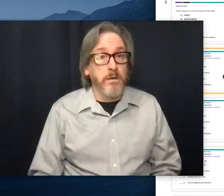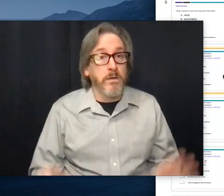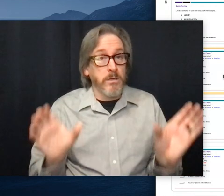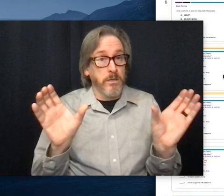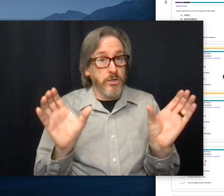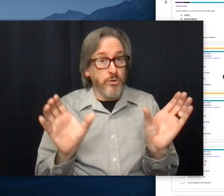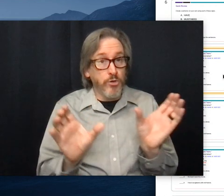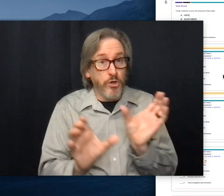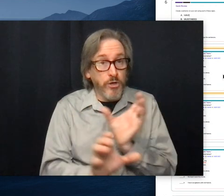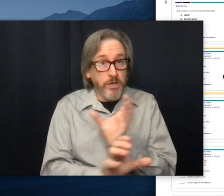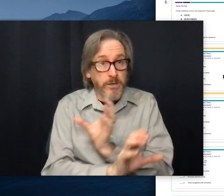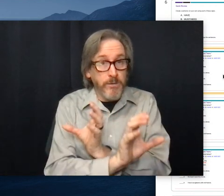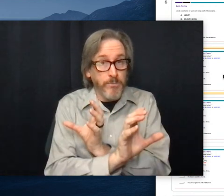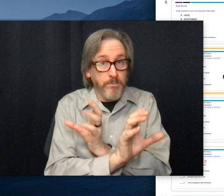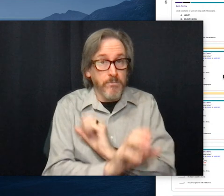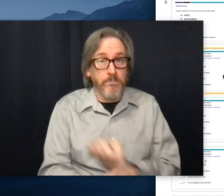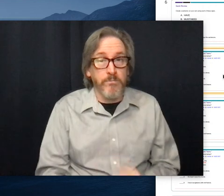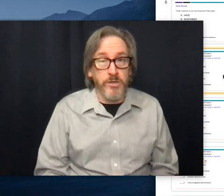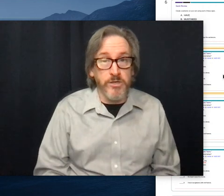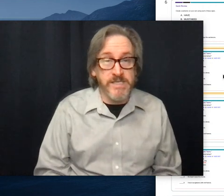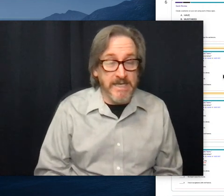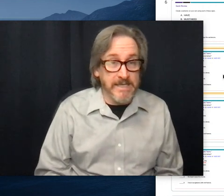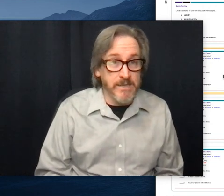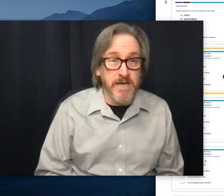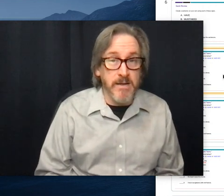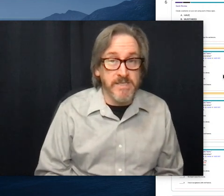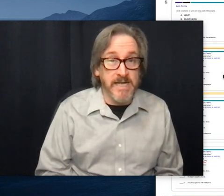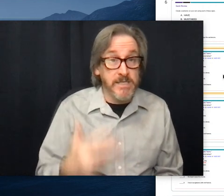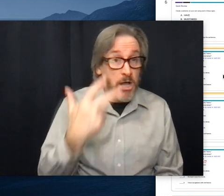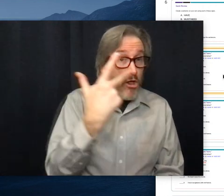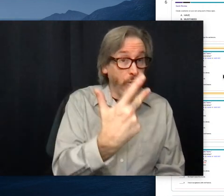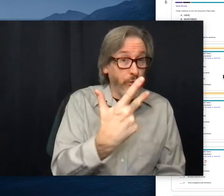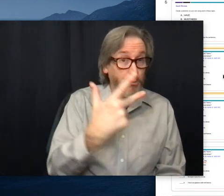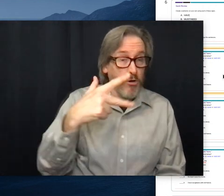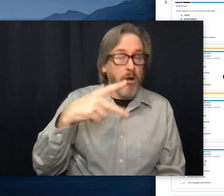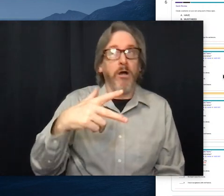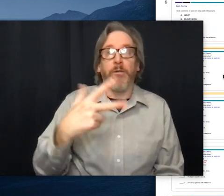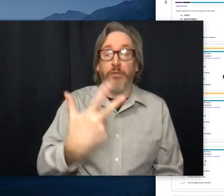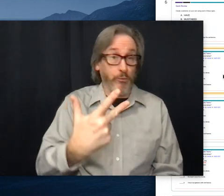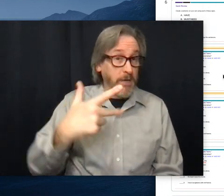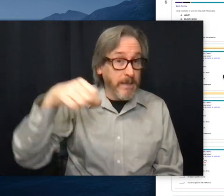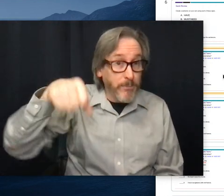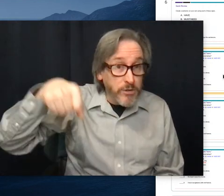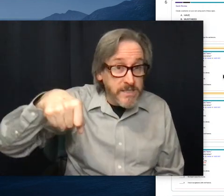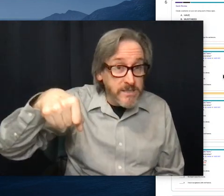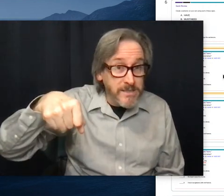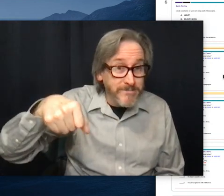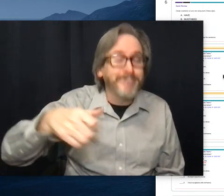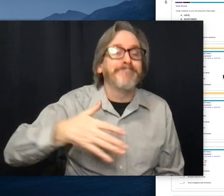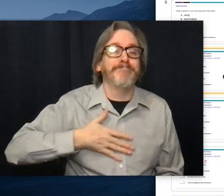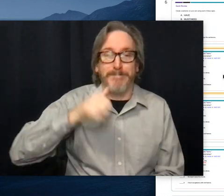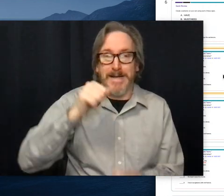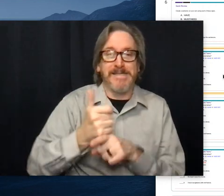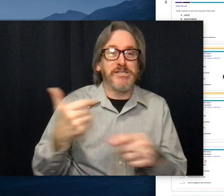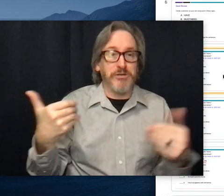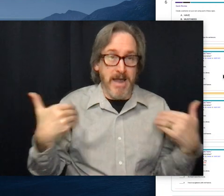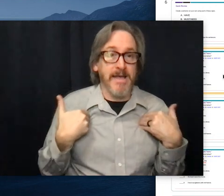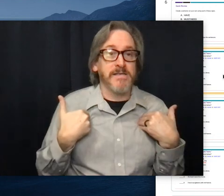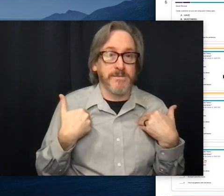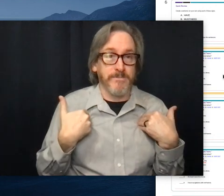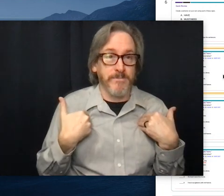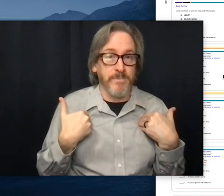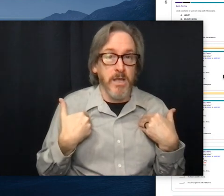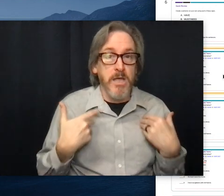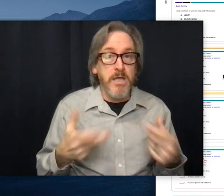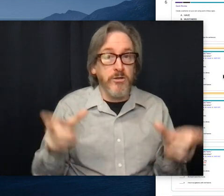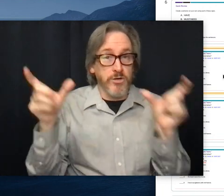Or you could see it sometimes as 3 purses my sister